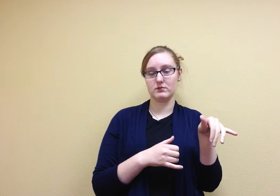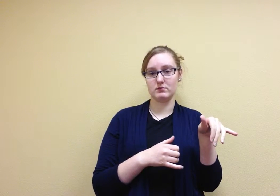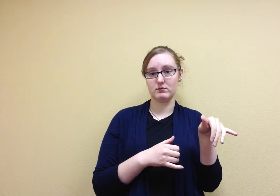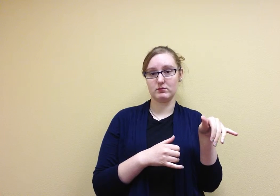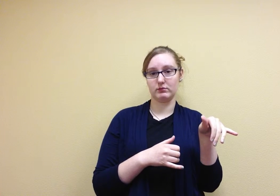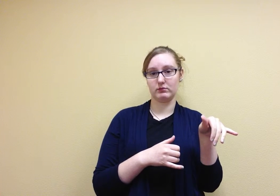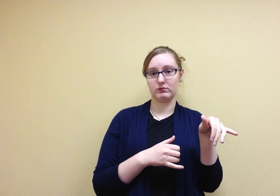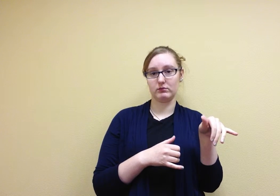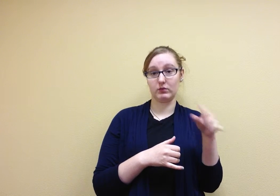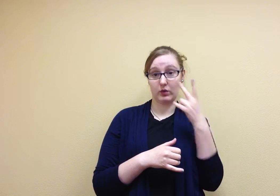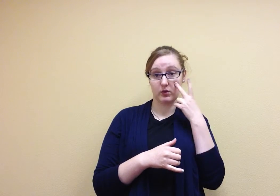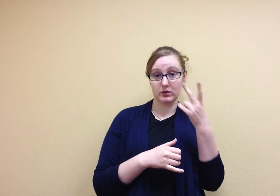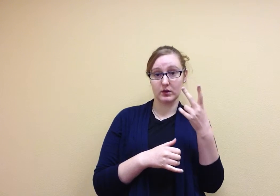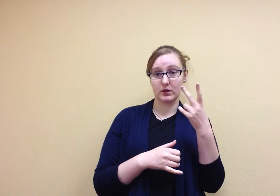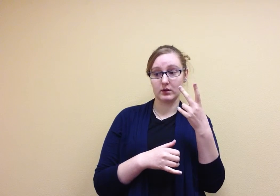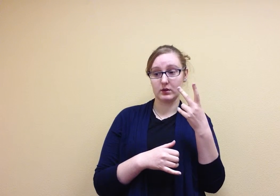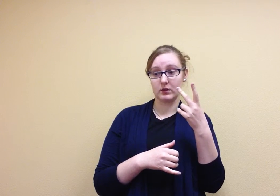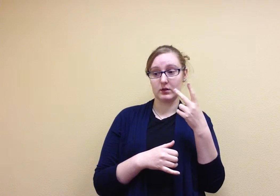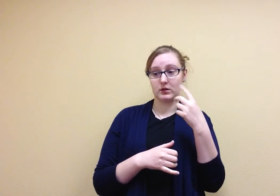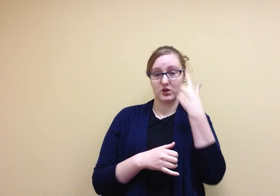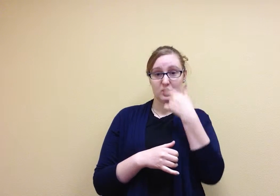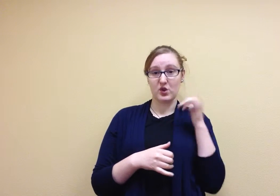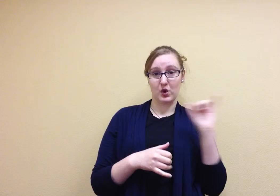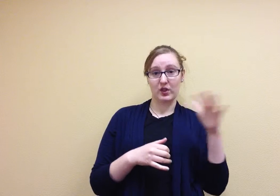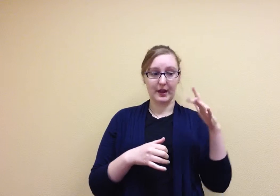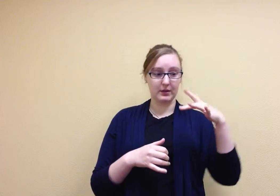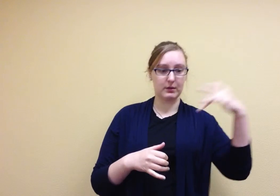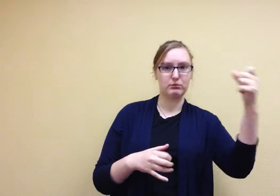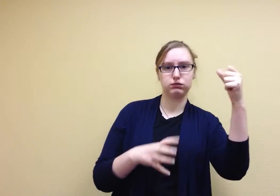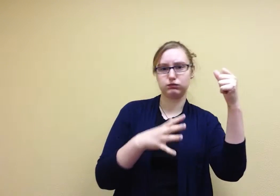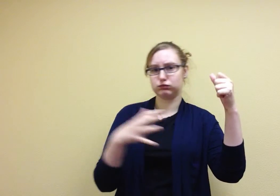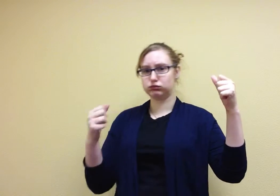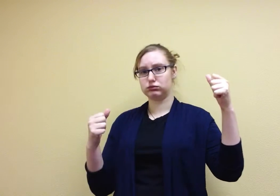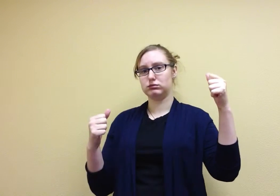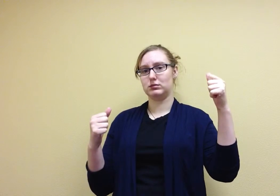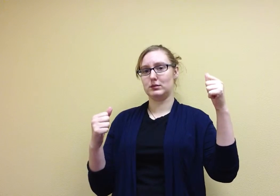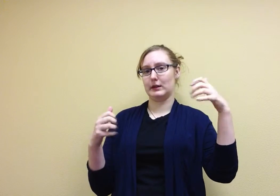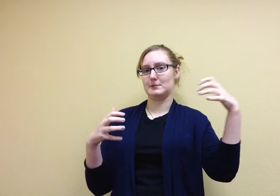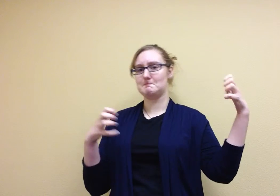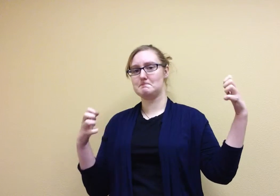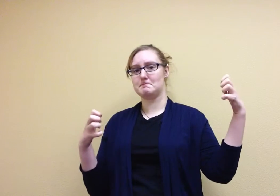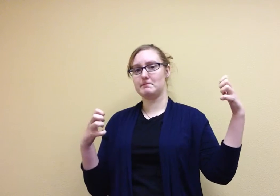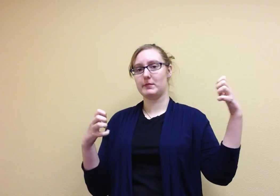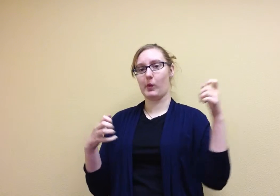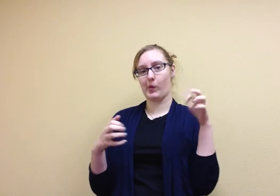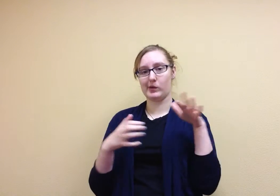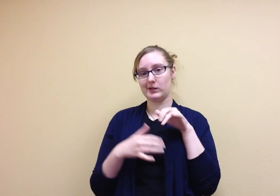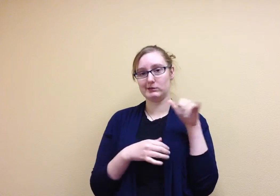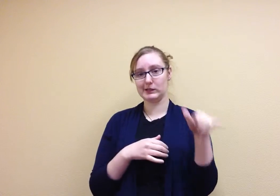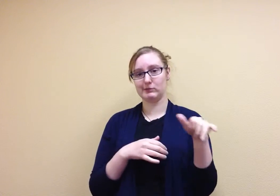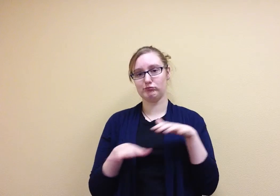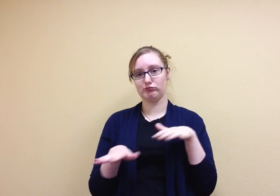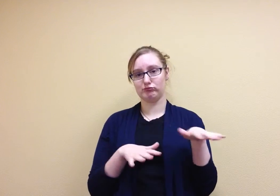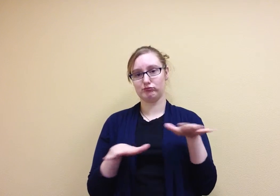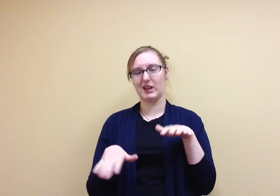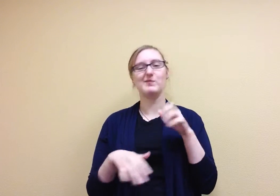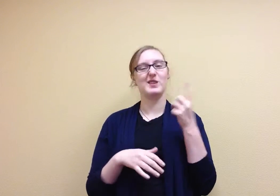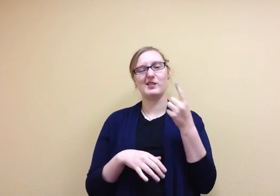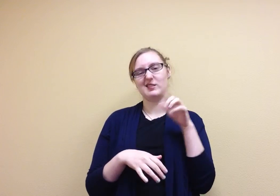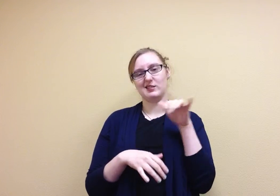Take a look out here. Does it look like they're being pulled one way or another? Or they're just sitting? They're just sitting there, aren't